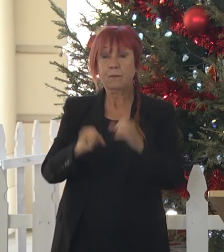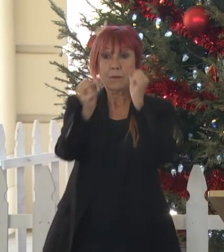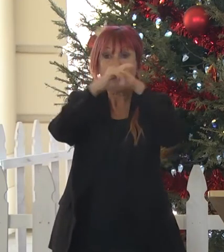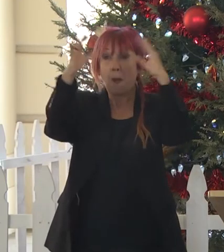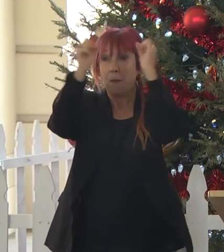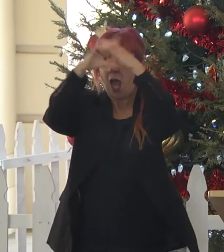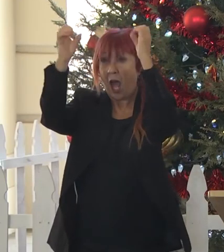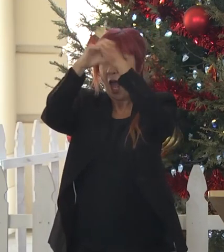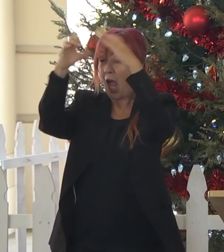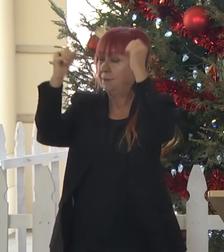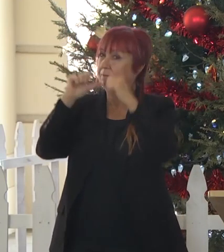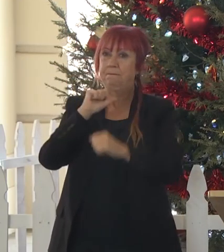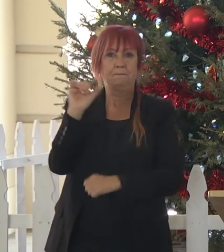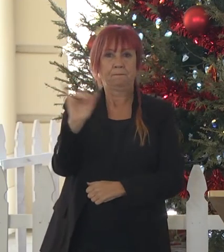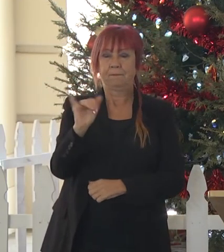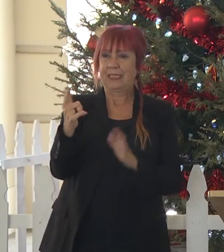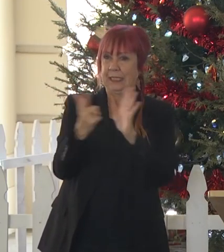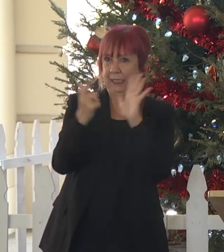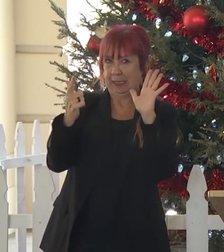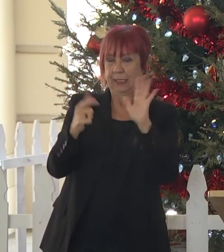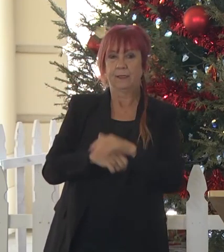Fireworks are also not allowed.